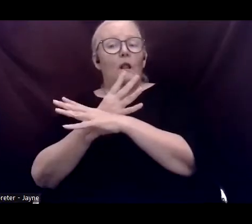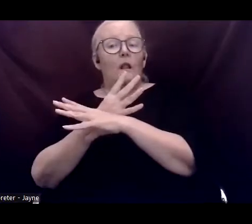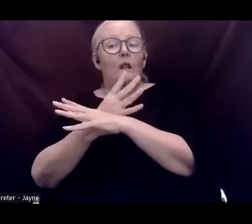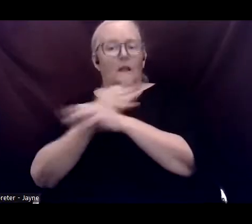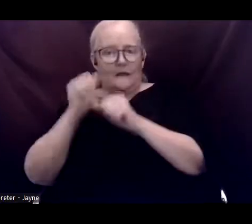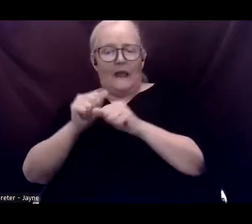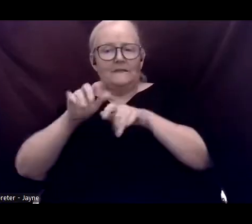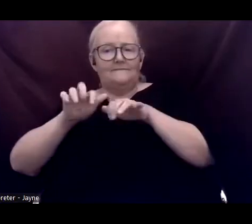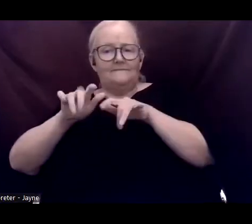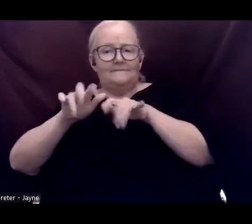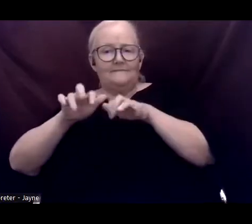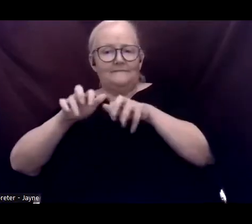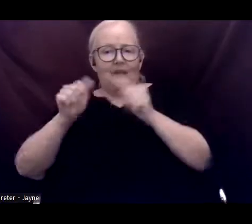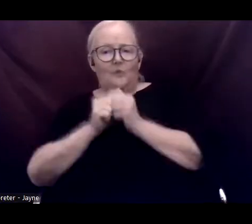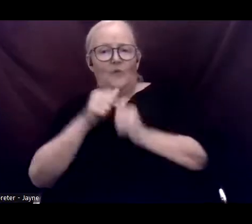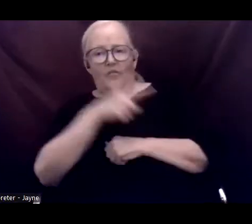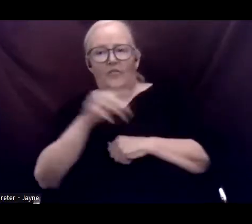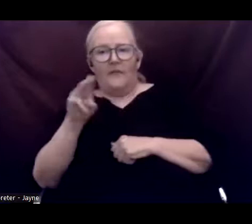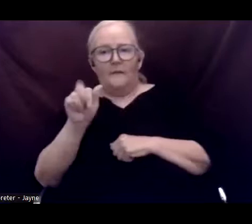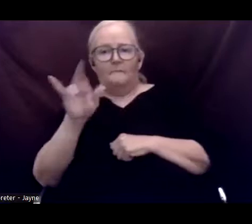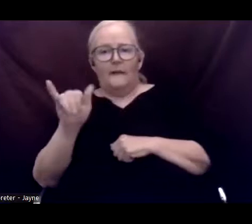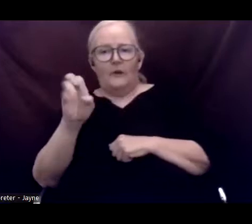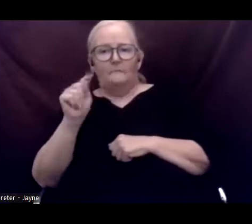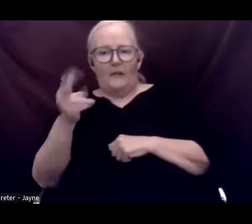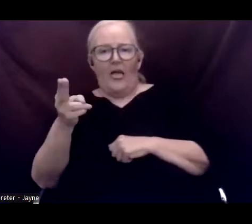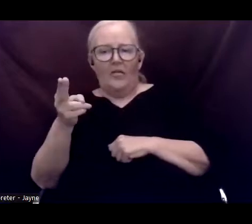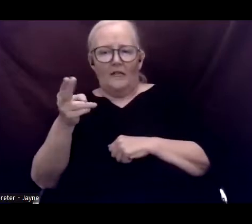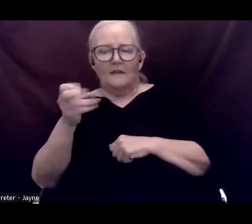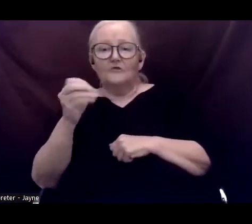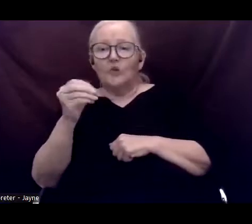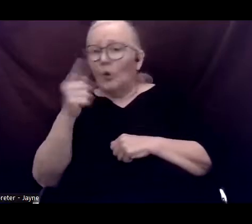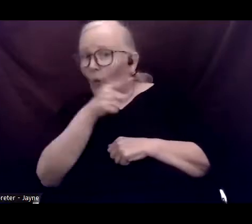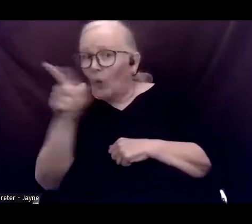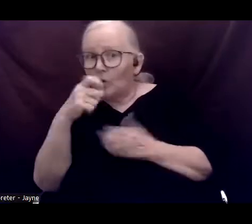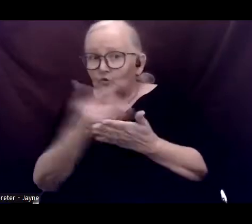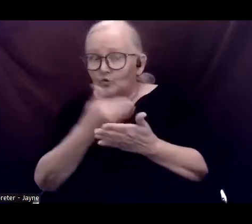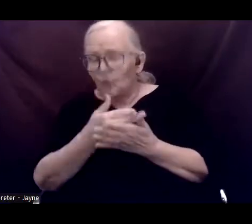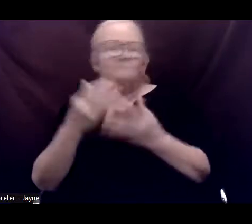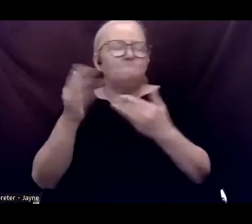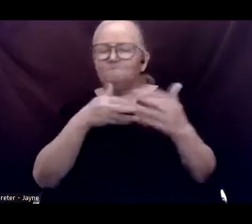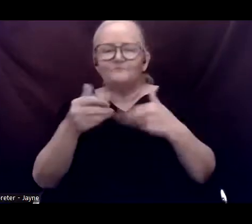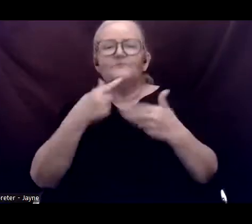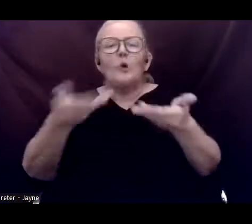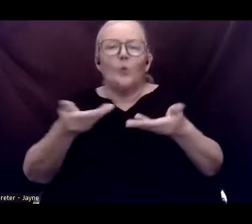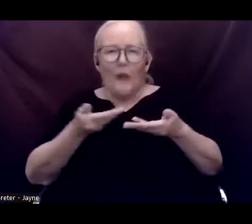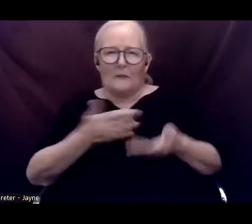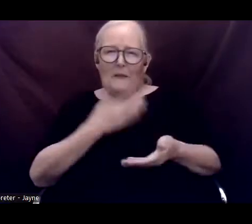type in and chat to you, and you will respond to that. So newcomers, welcome. We're glad you're here.